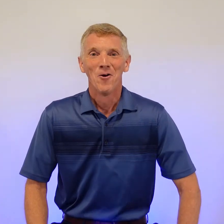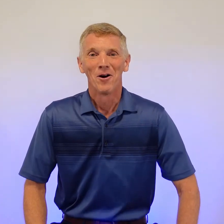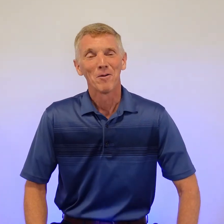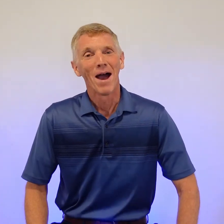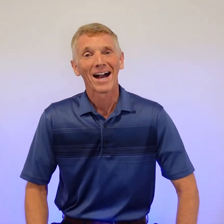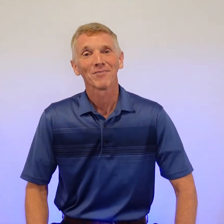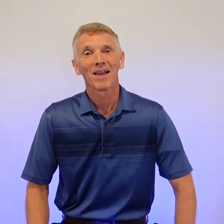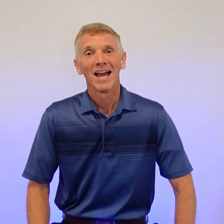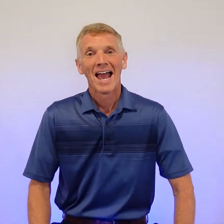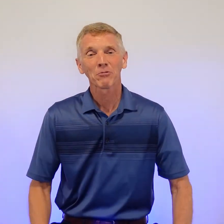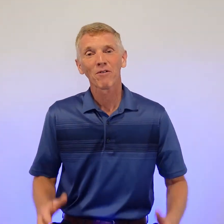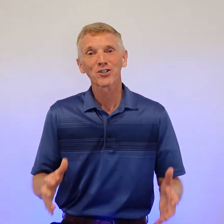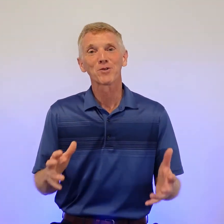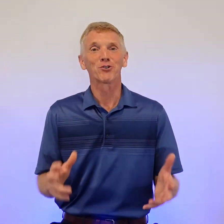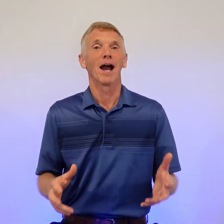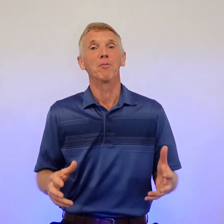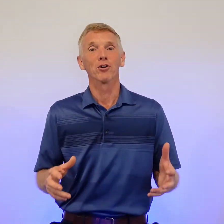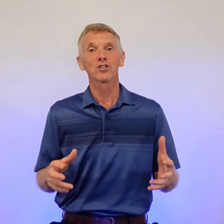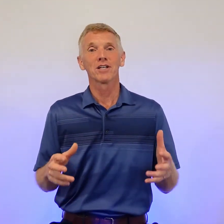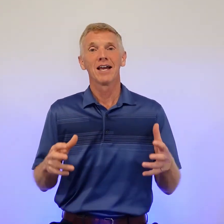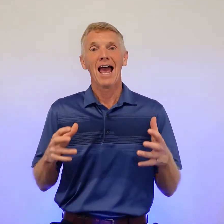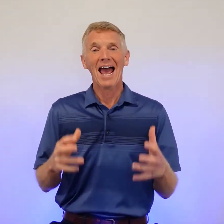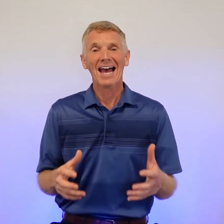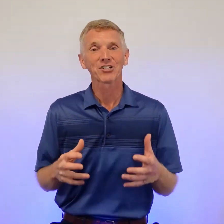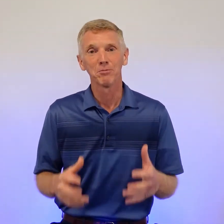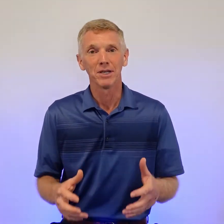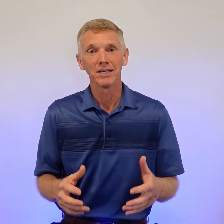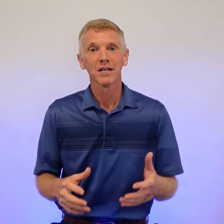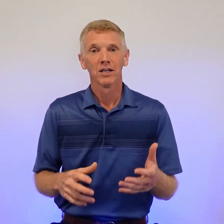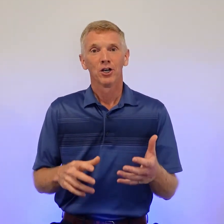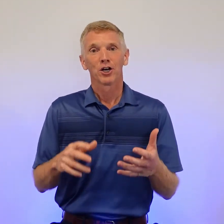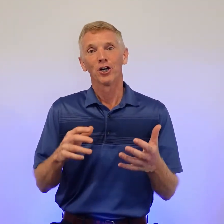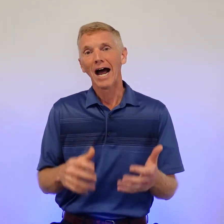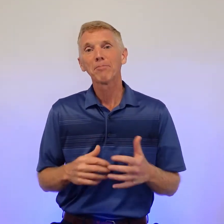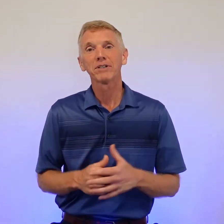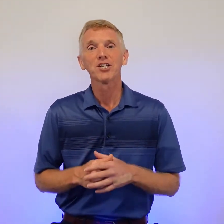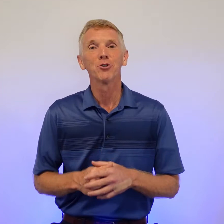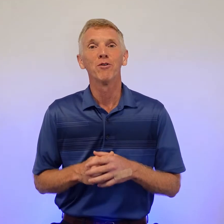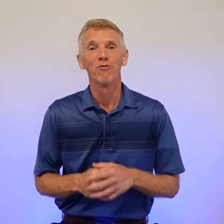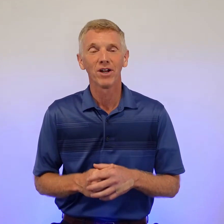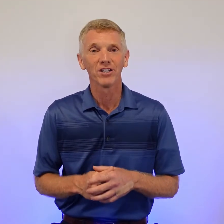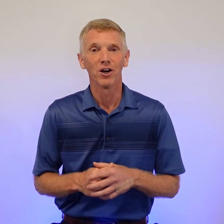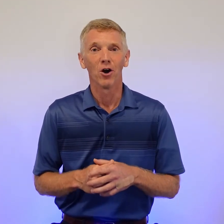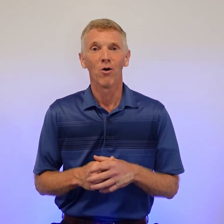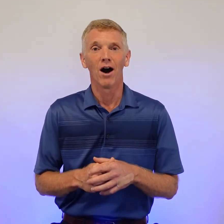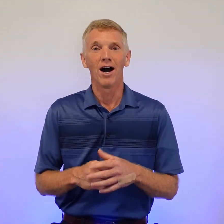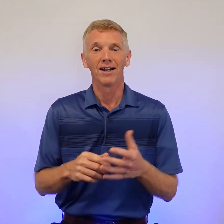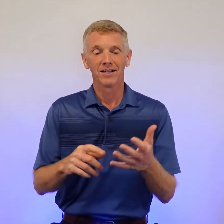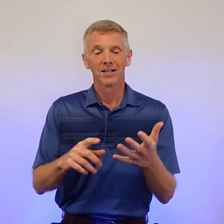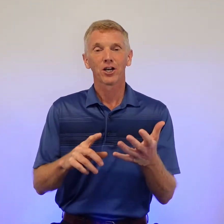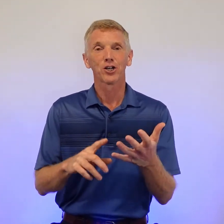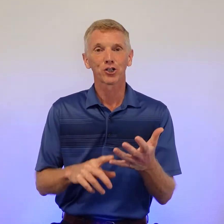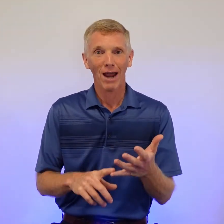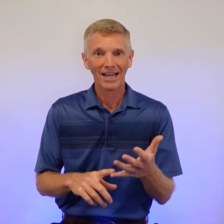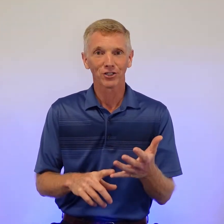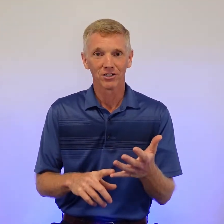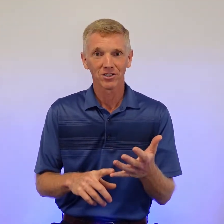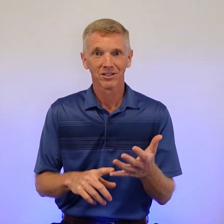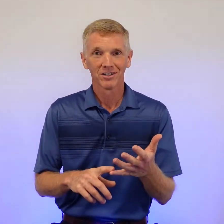Welcome back. Had one of our subscribers ask me, could I please do a video on contractions?